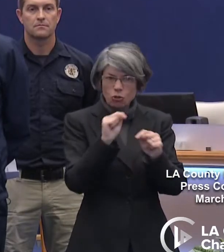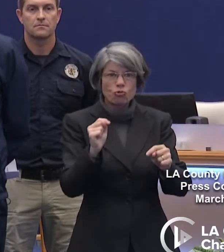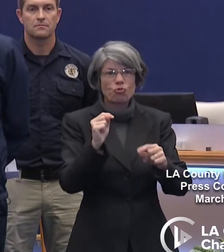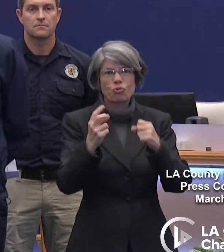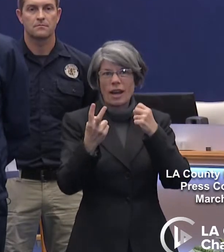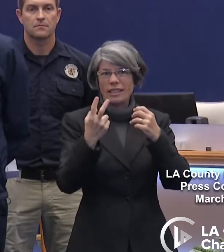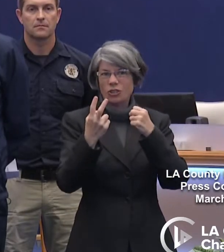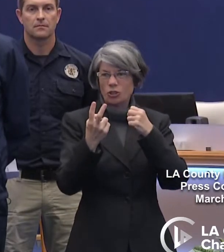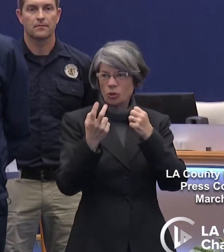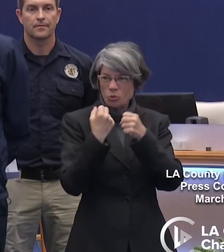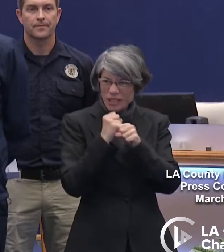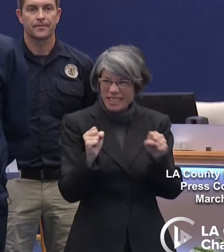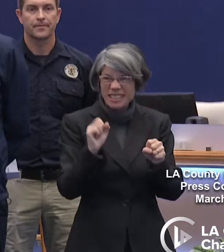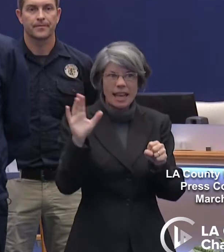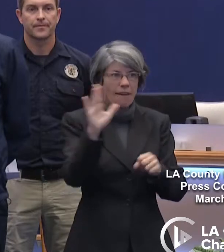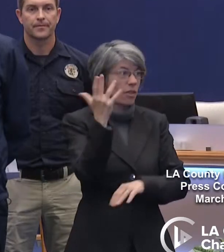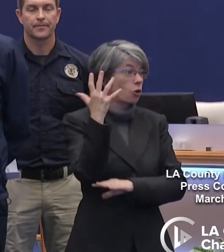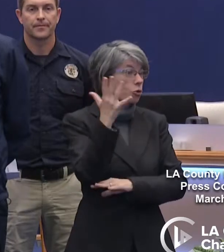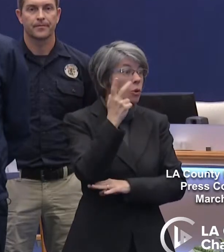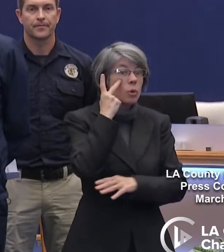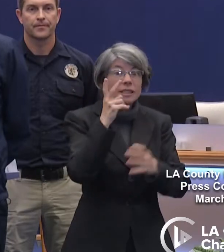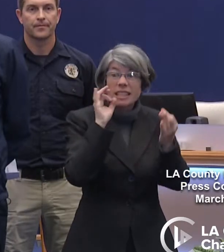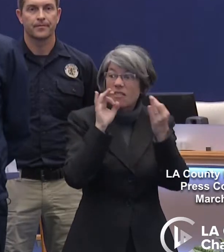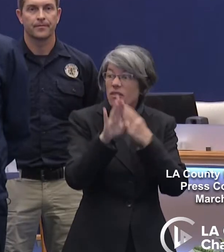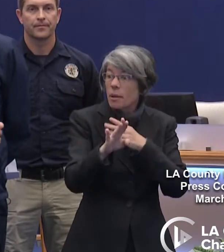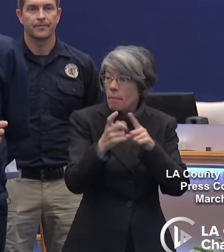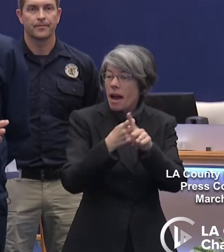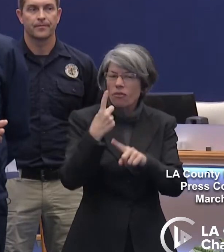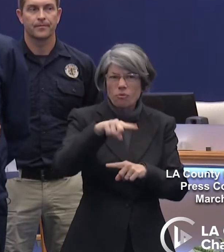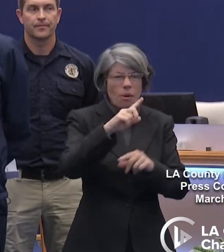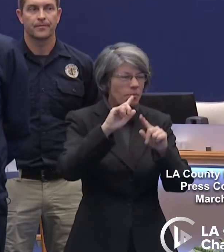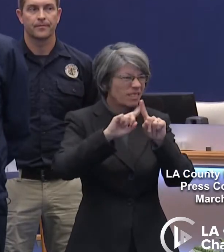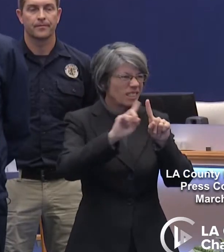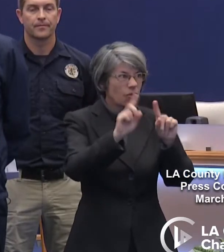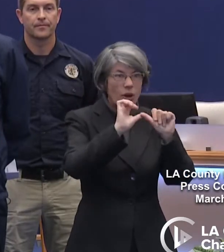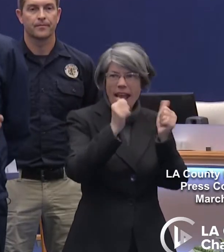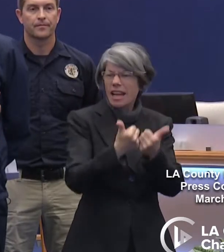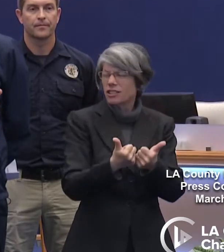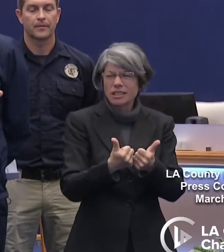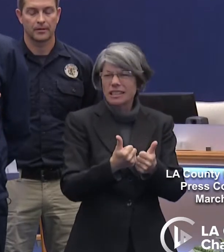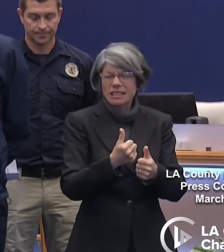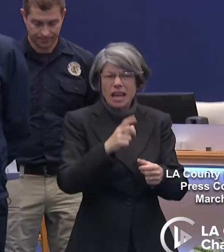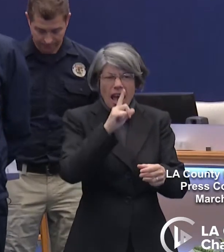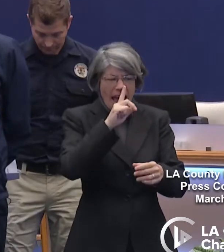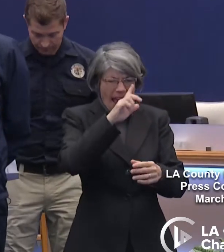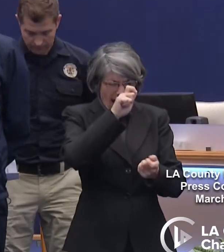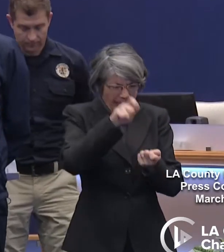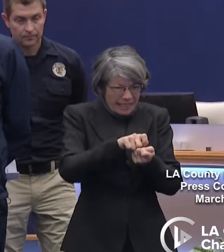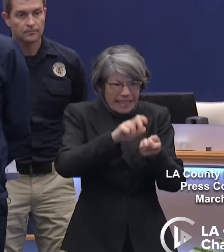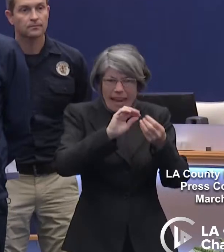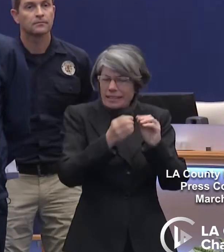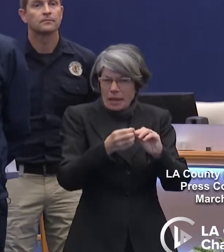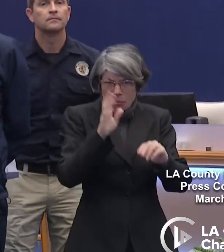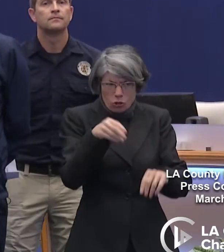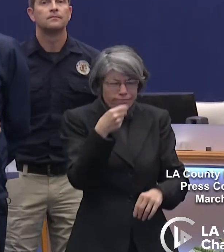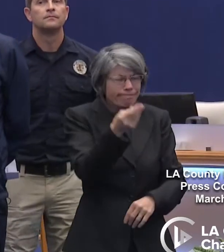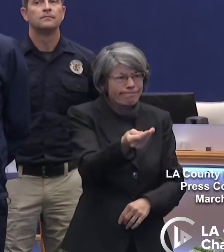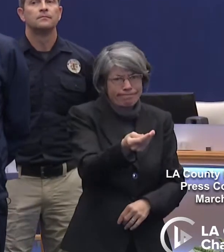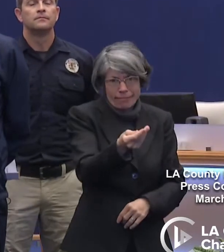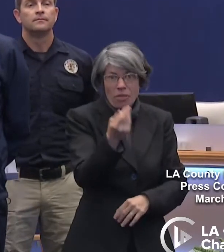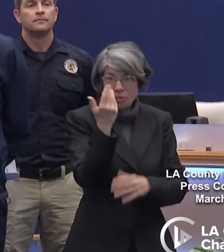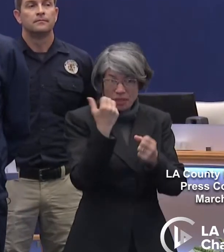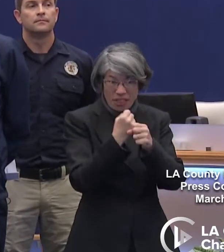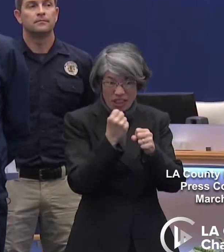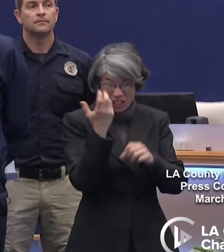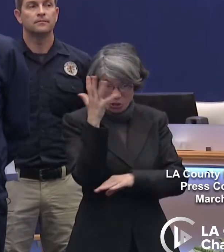save their trees. We seek feedback from all those agencies. I can't give you a percentage of which of the trees that can be